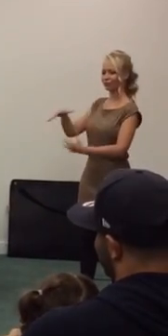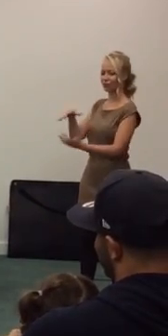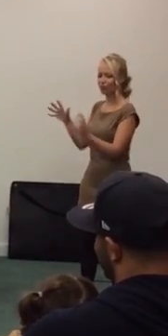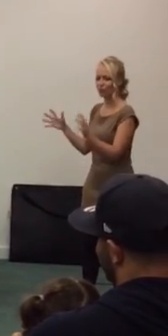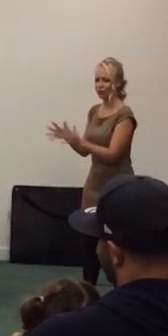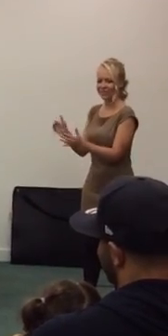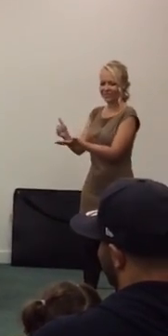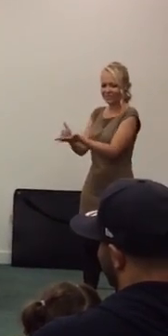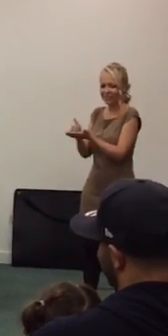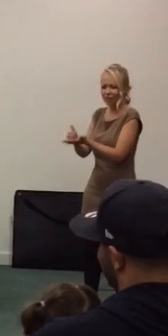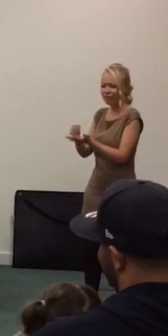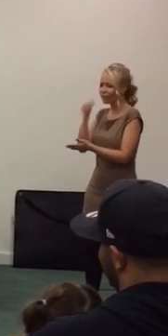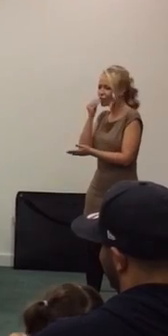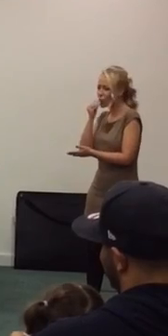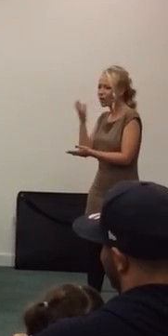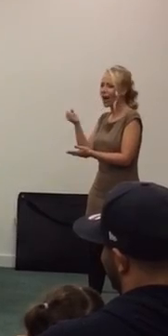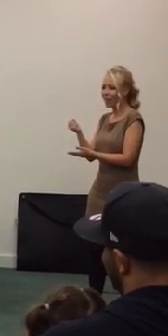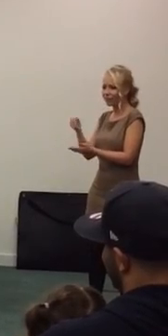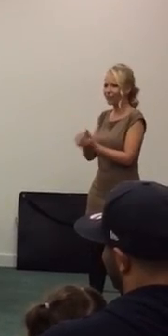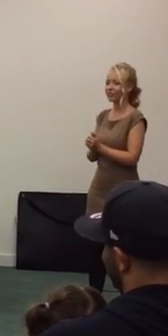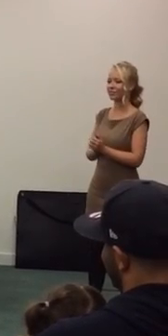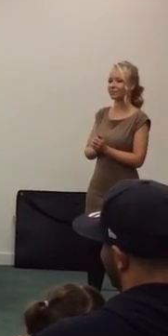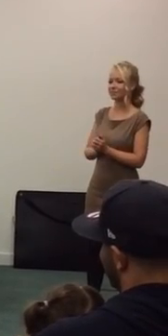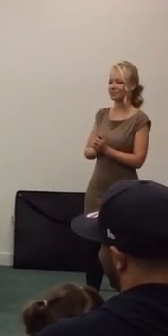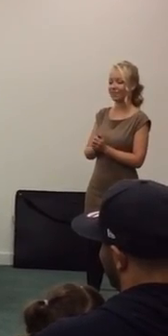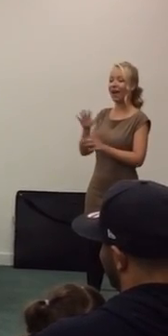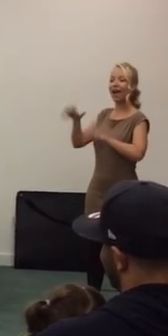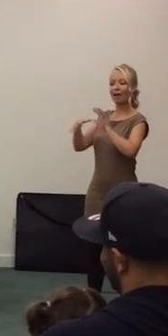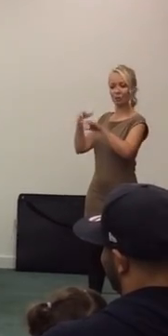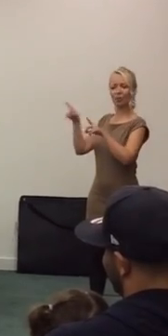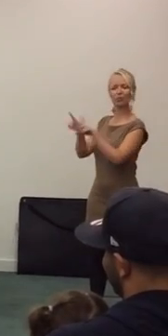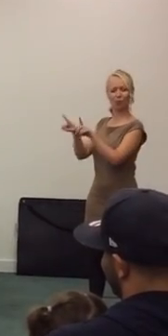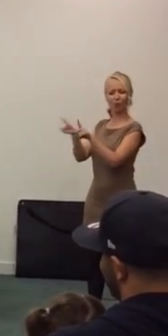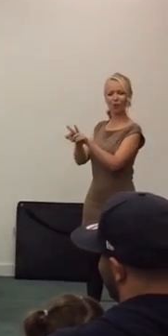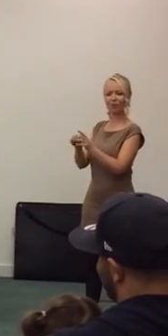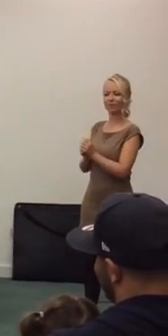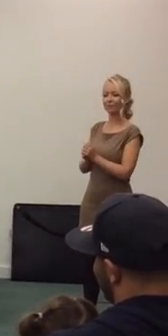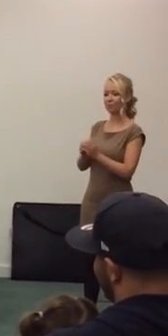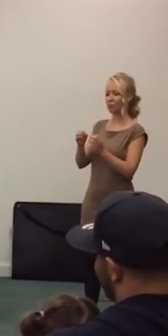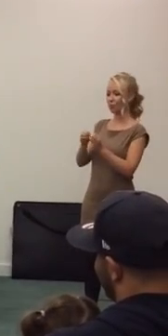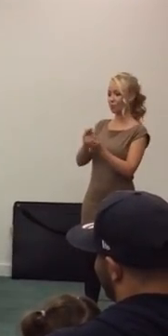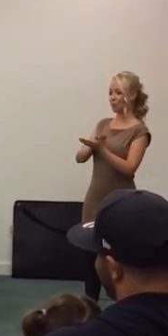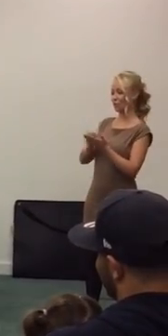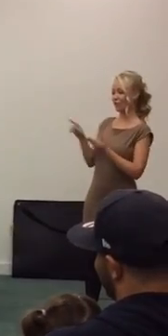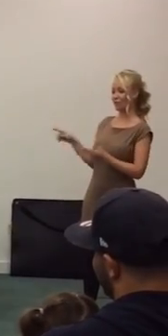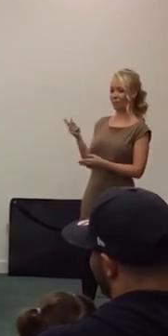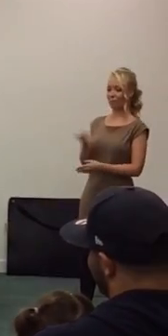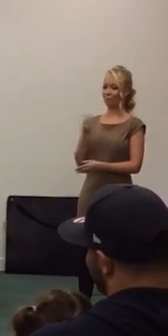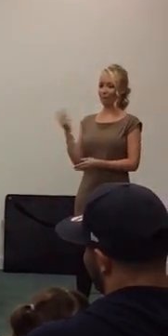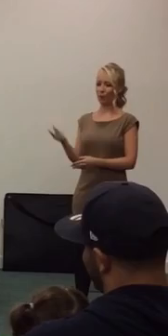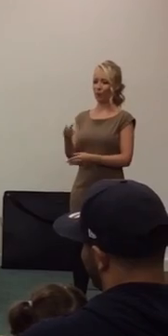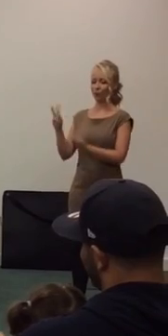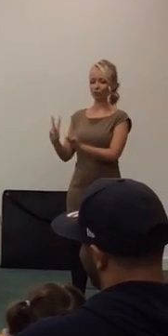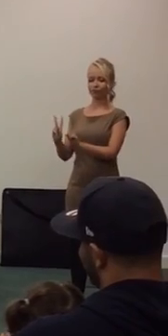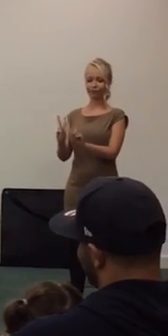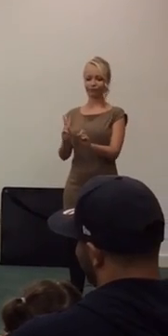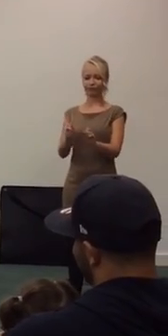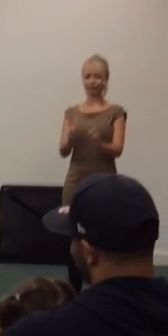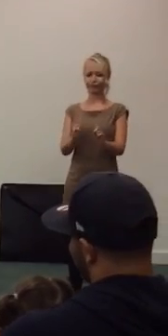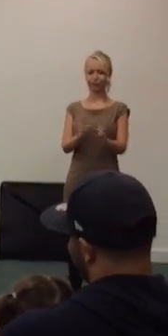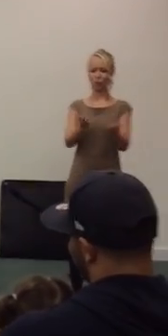had food. And the animals too. He and Brunfin brought them 2 by 2 to